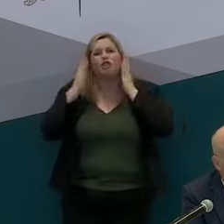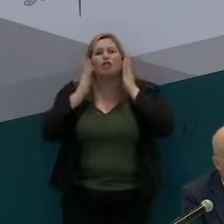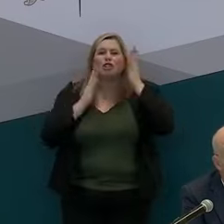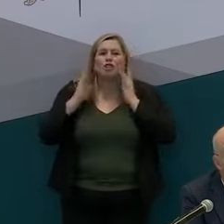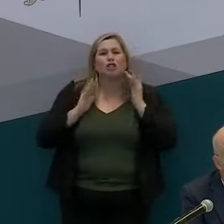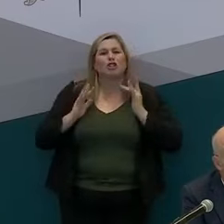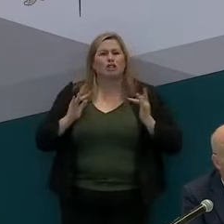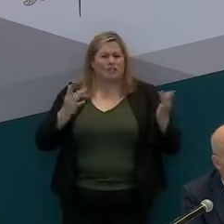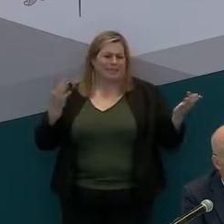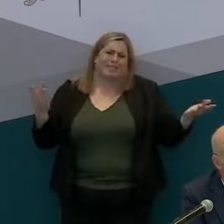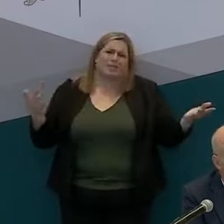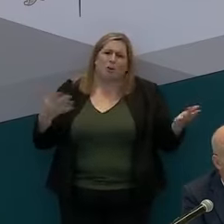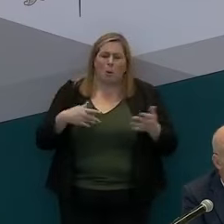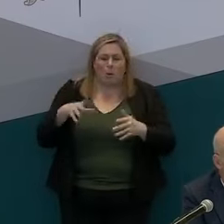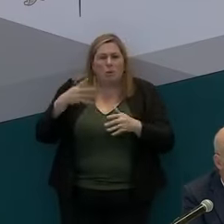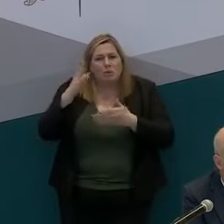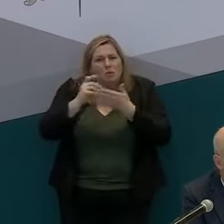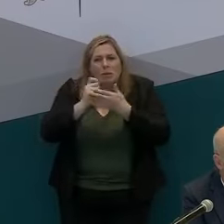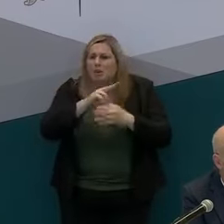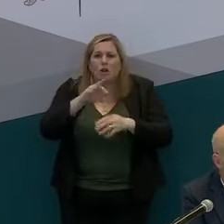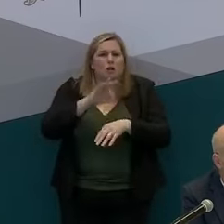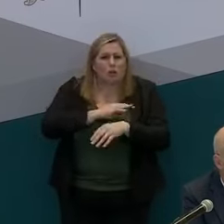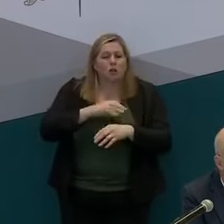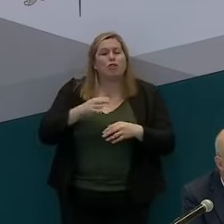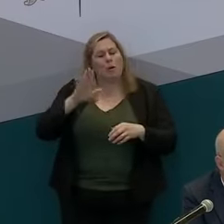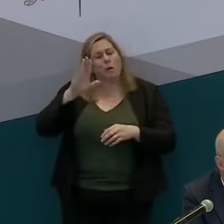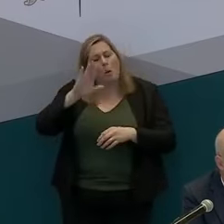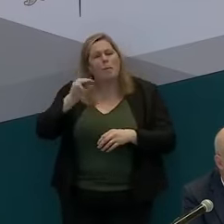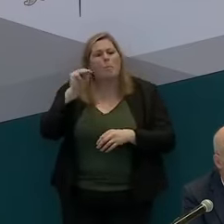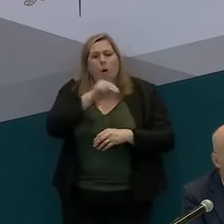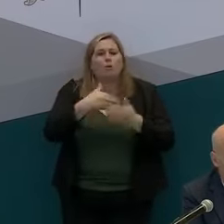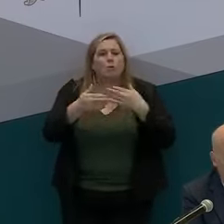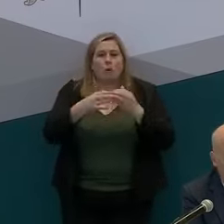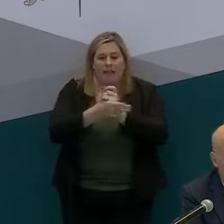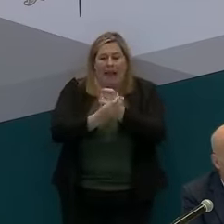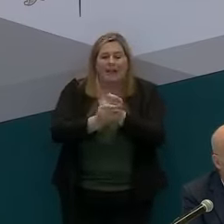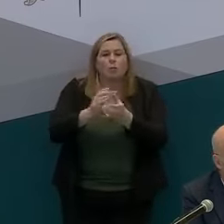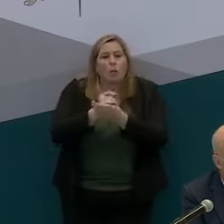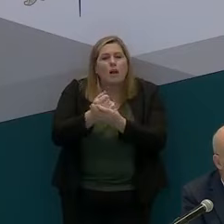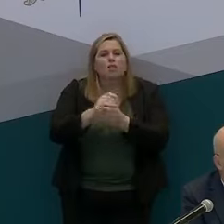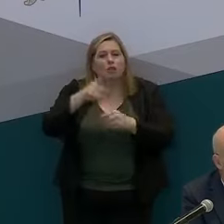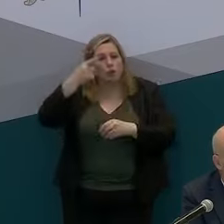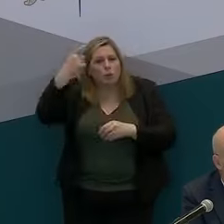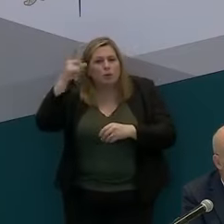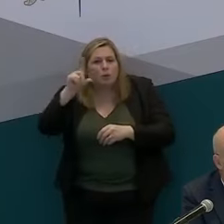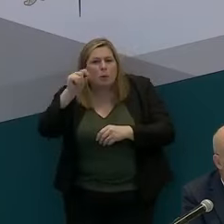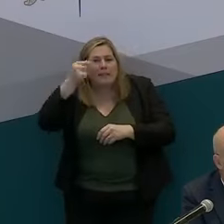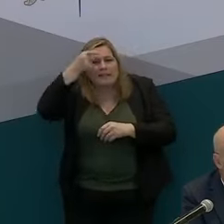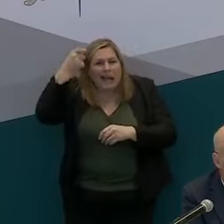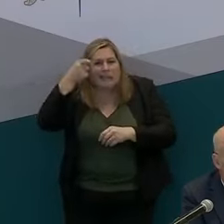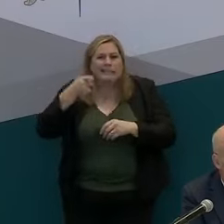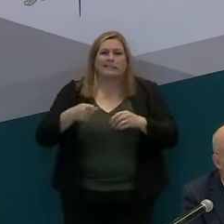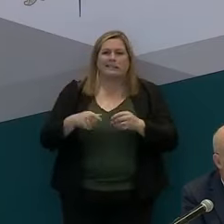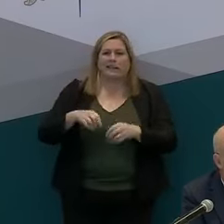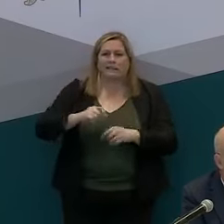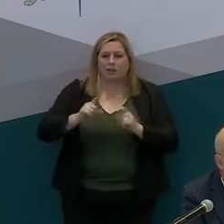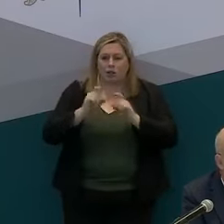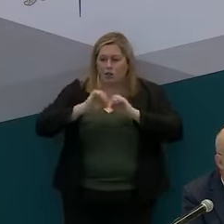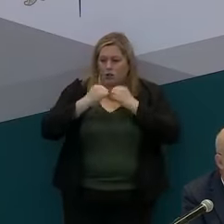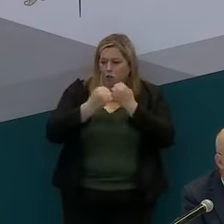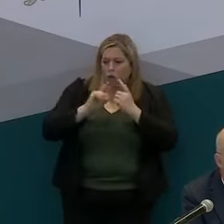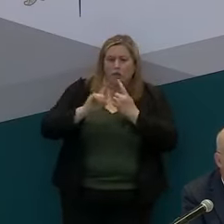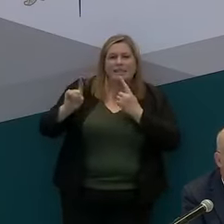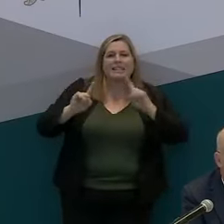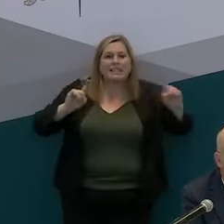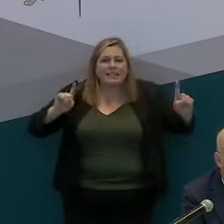measures that are important in this particular disease, such as hand washing and social distancing. And for those reasons, the WHO currently don't